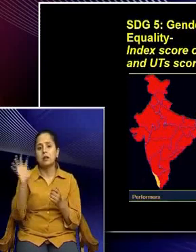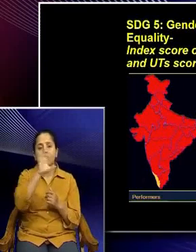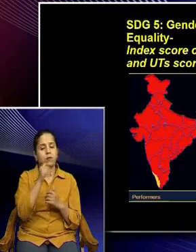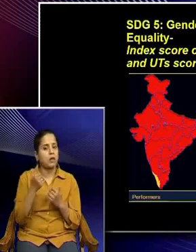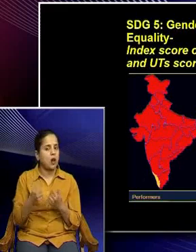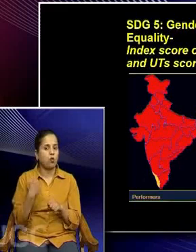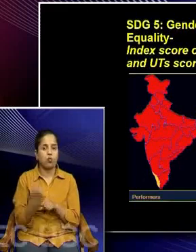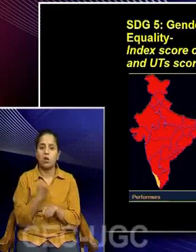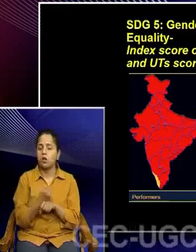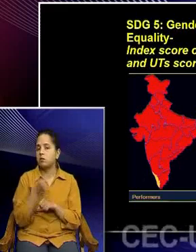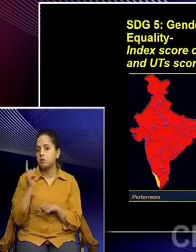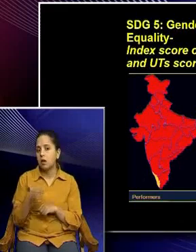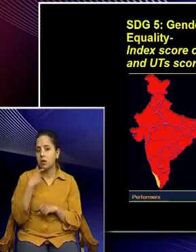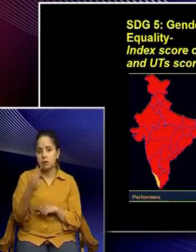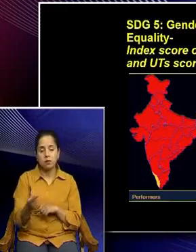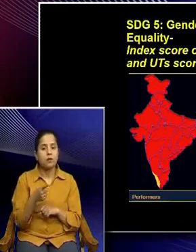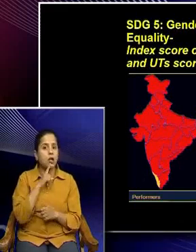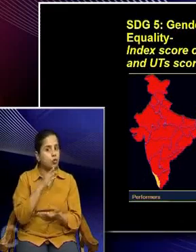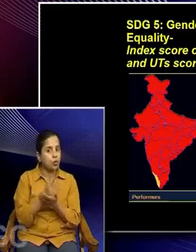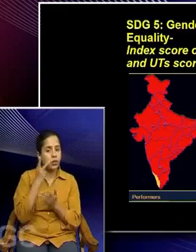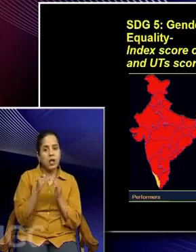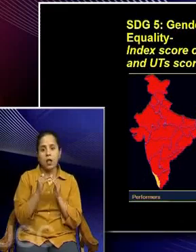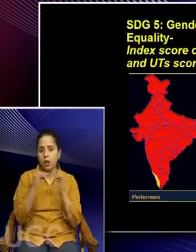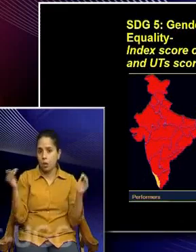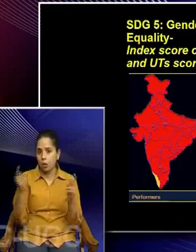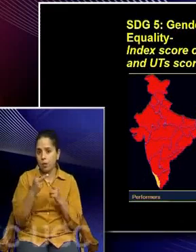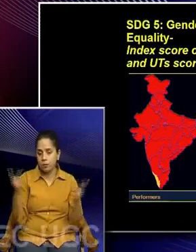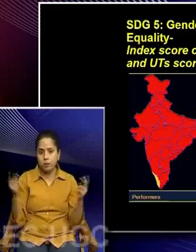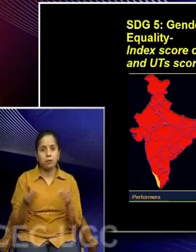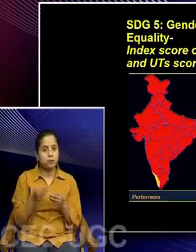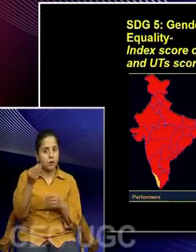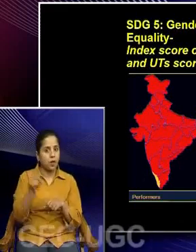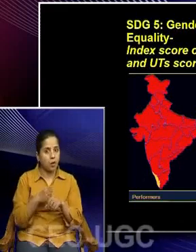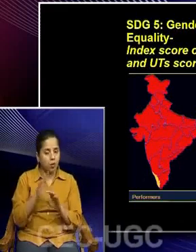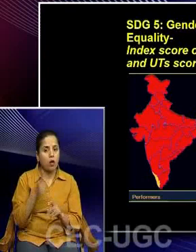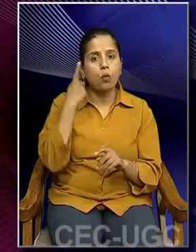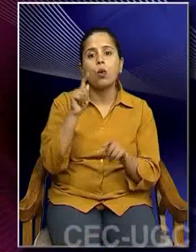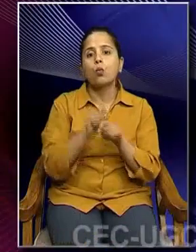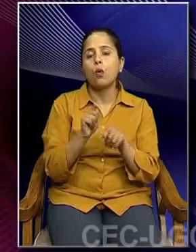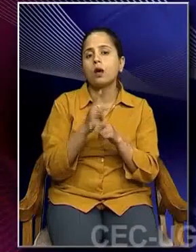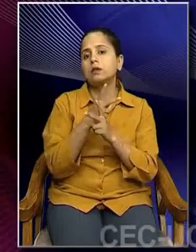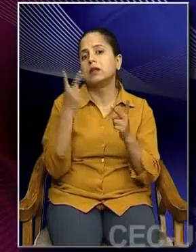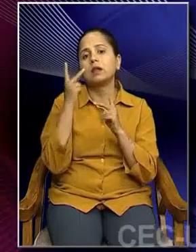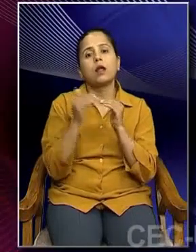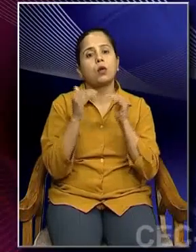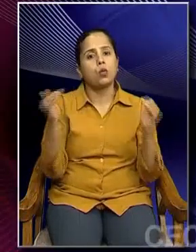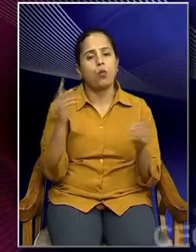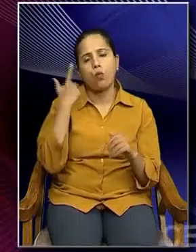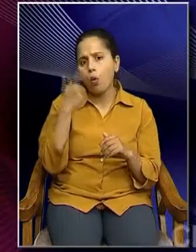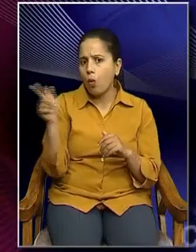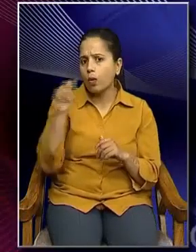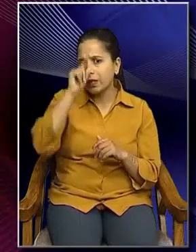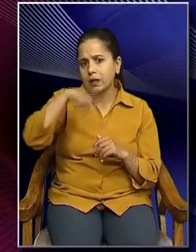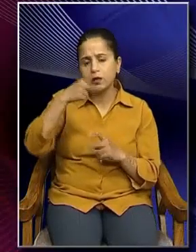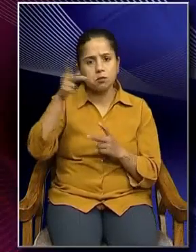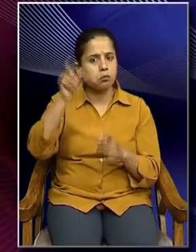for work in terms of ensuring equal playing field for people, all Indians,